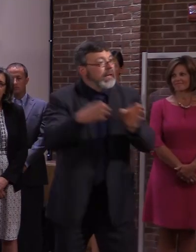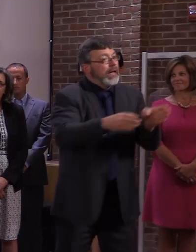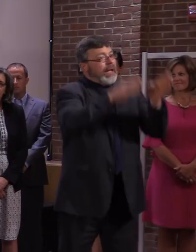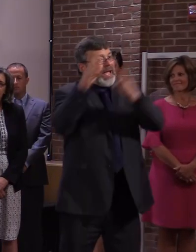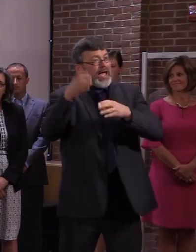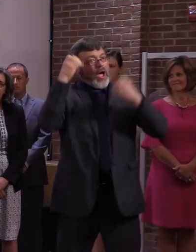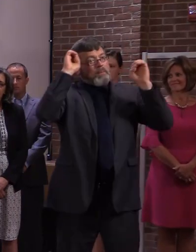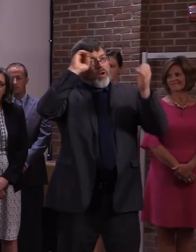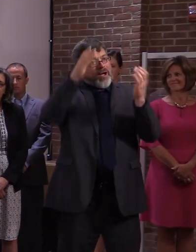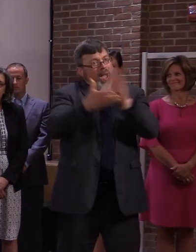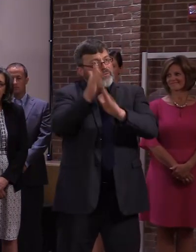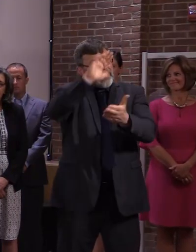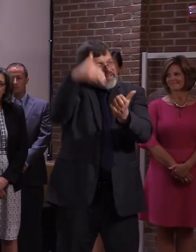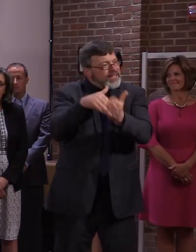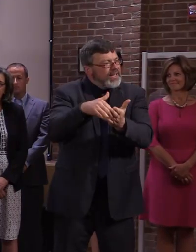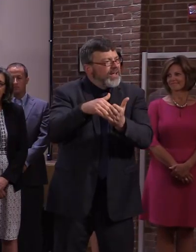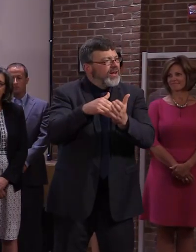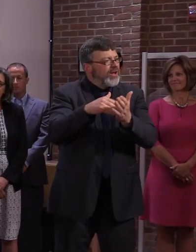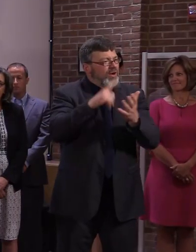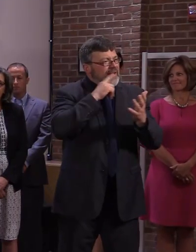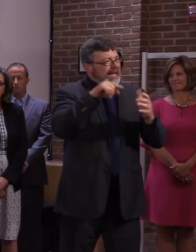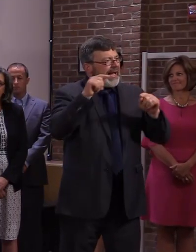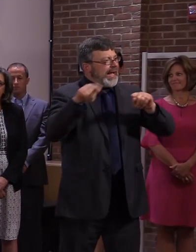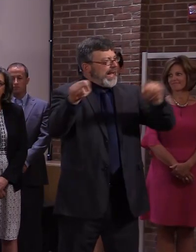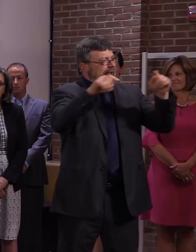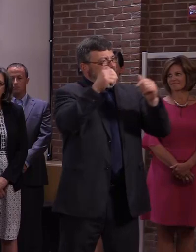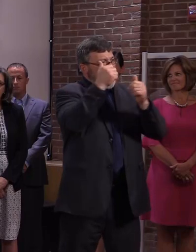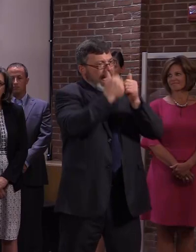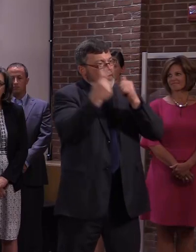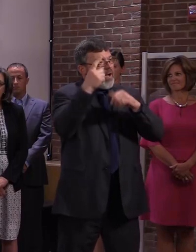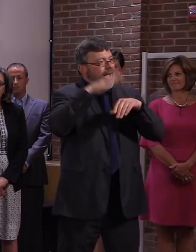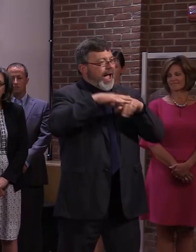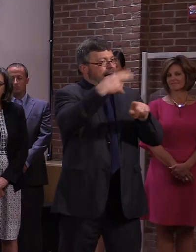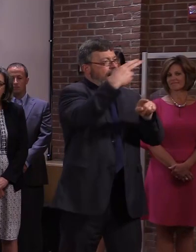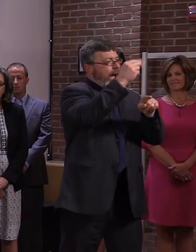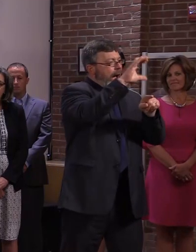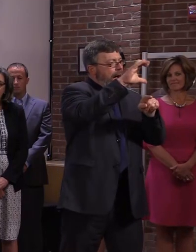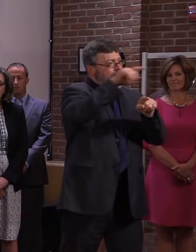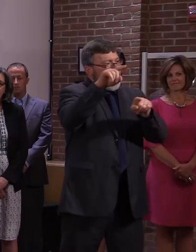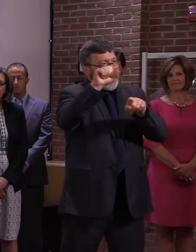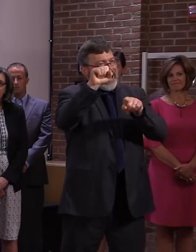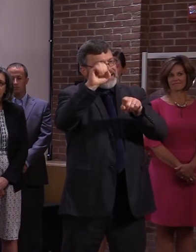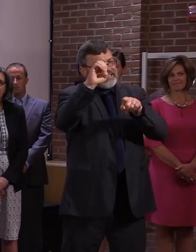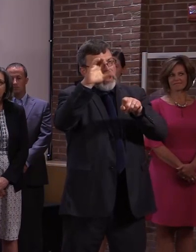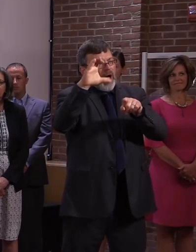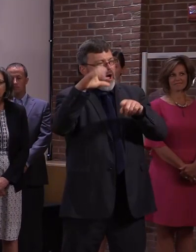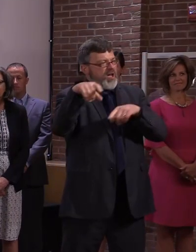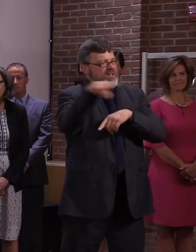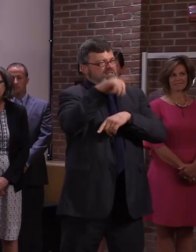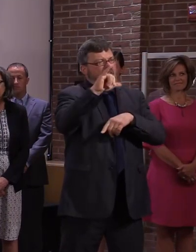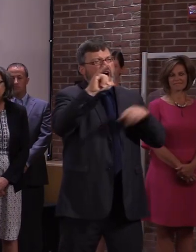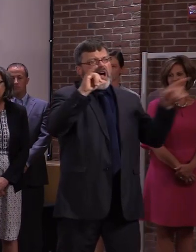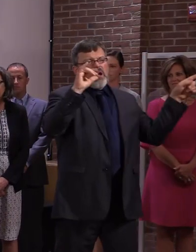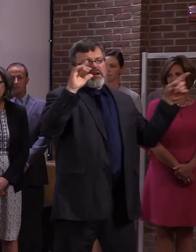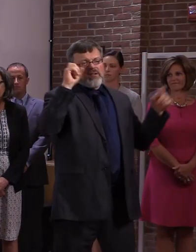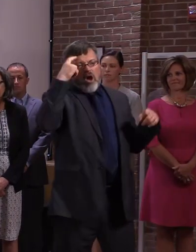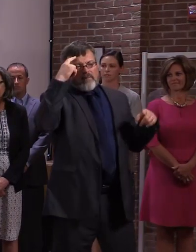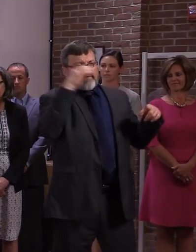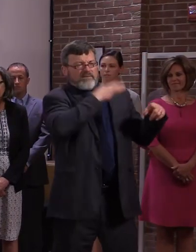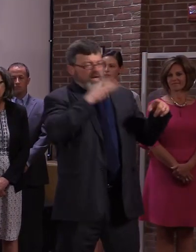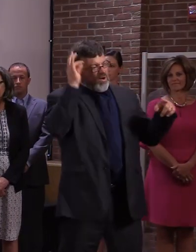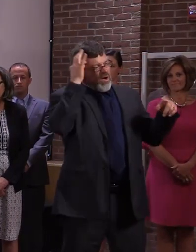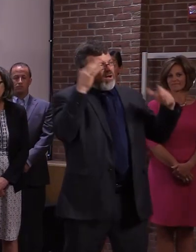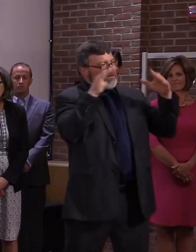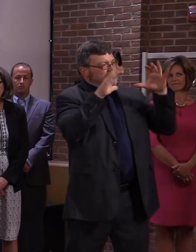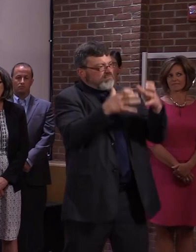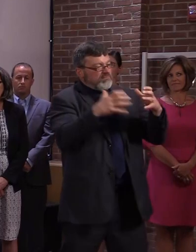staff, everyone on our HOC, SEOC crew, and all those who had to turn their full-time